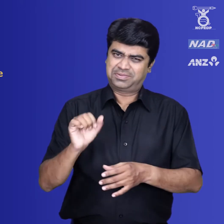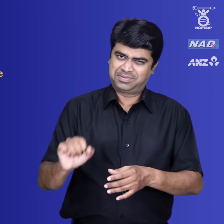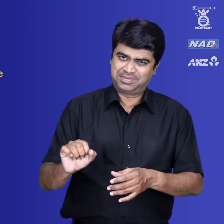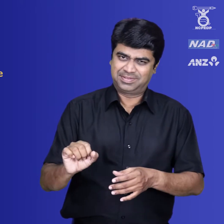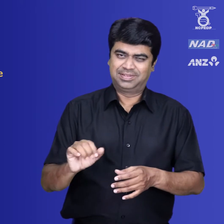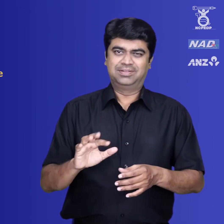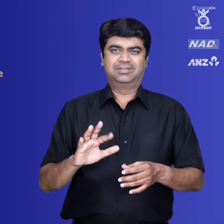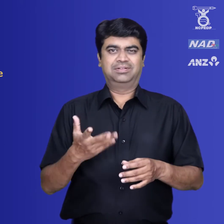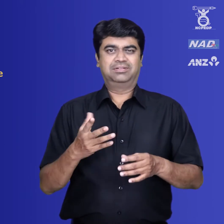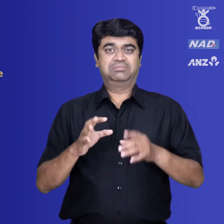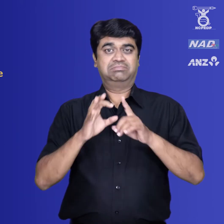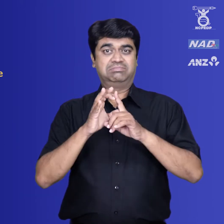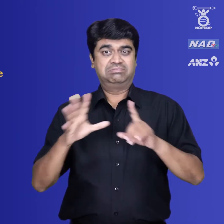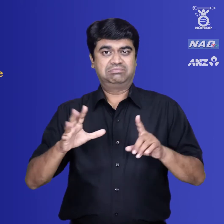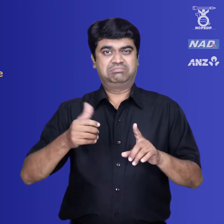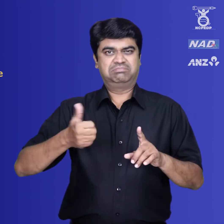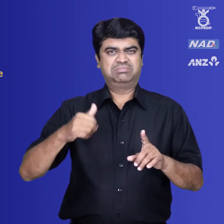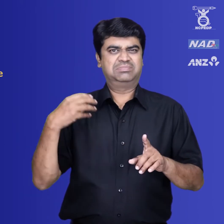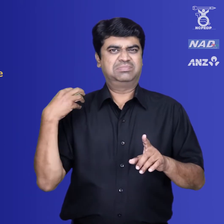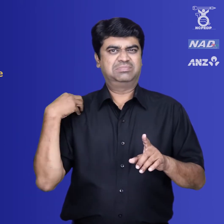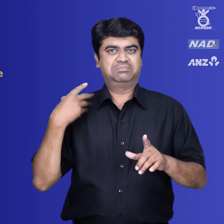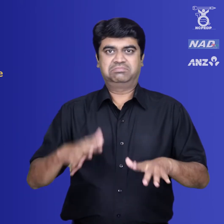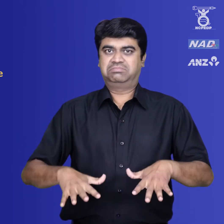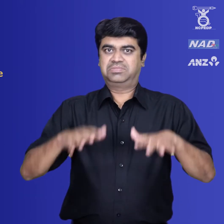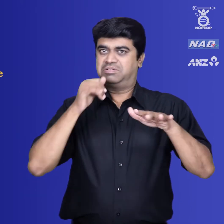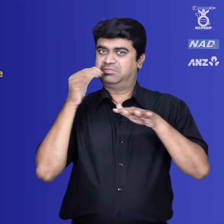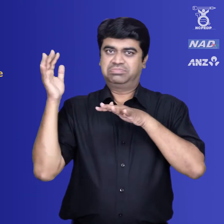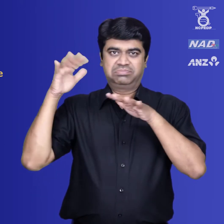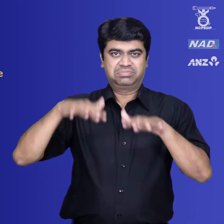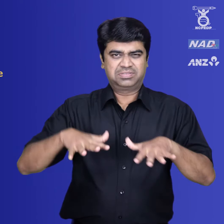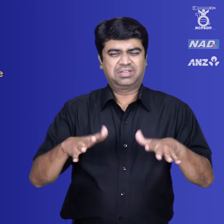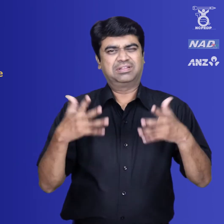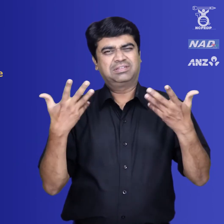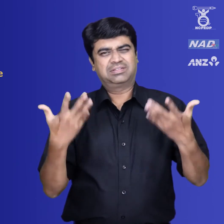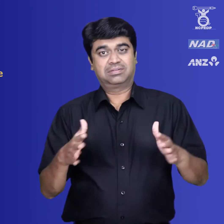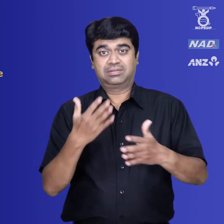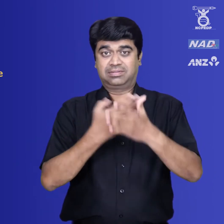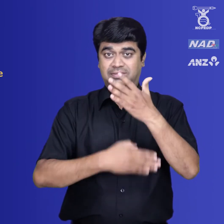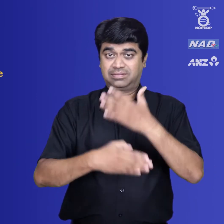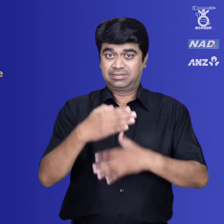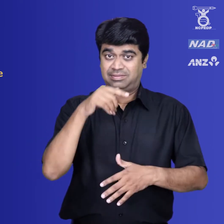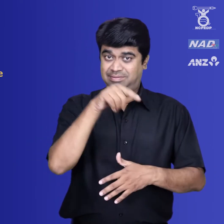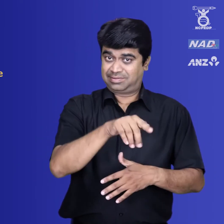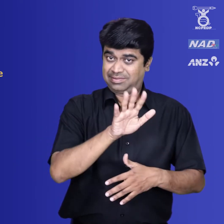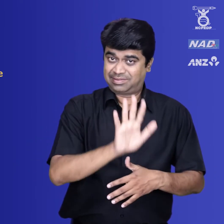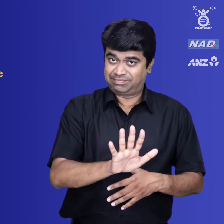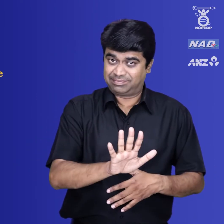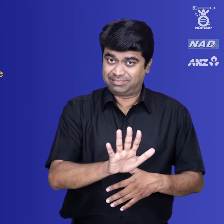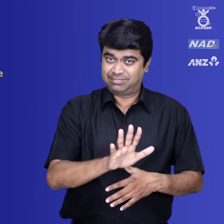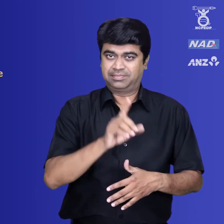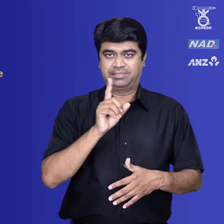Healthcare during the time of natural disasters and other situations of risk.